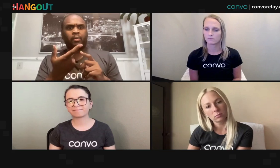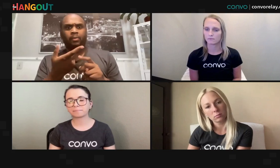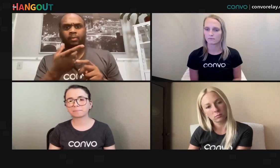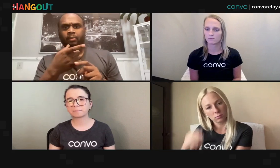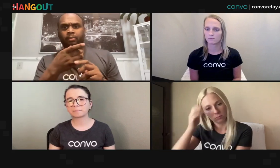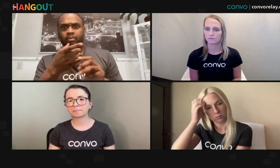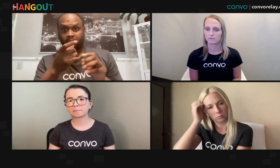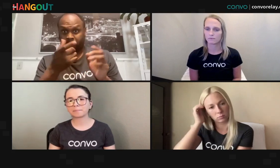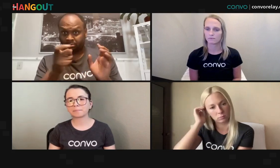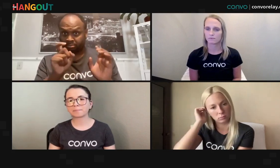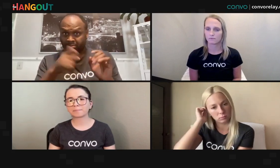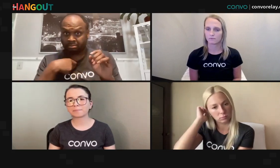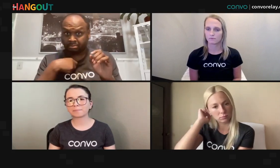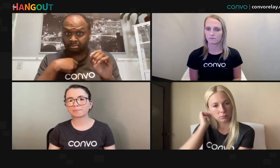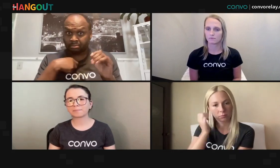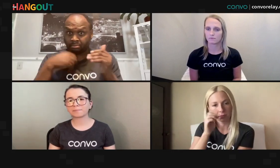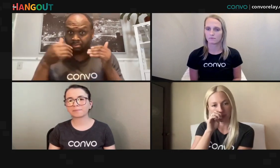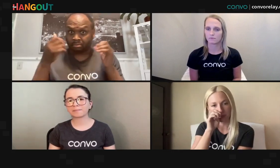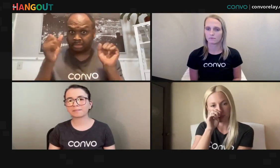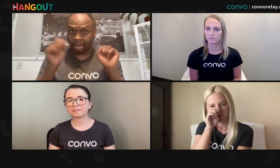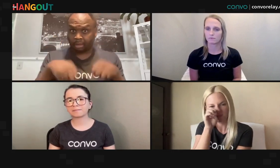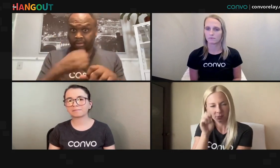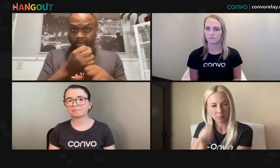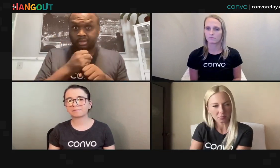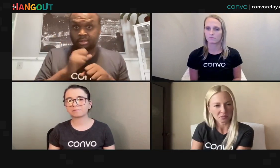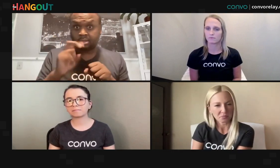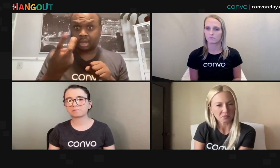separated. Zen signing here.